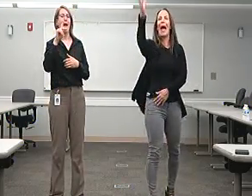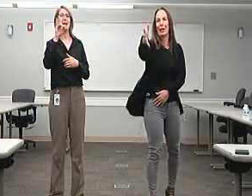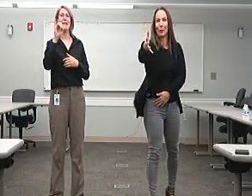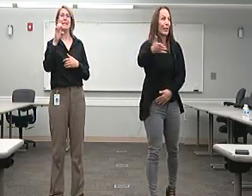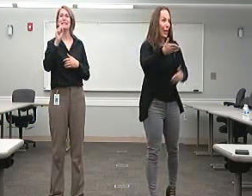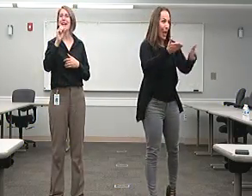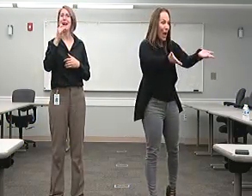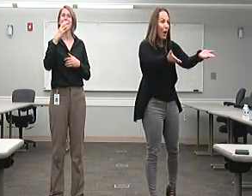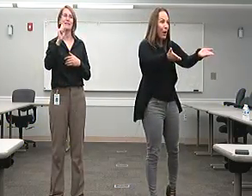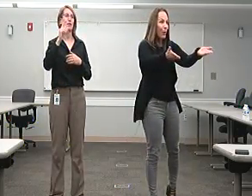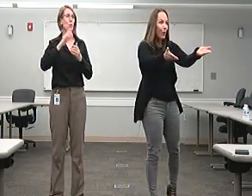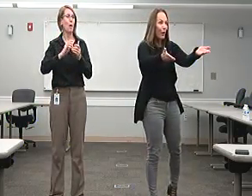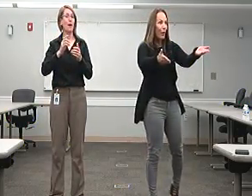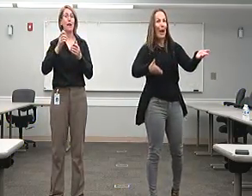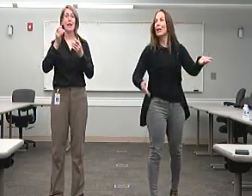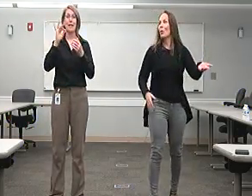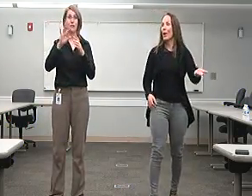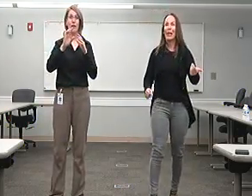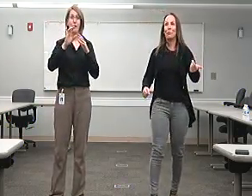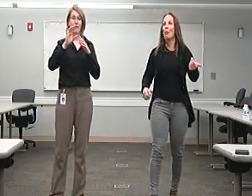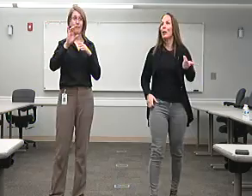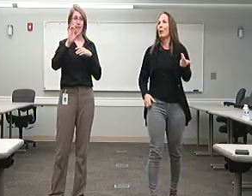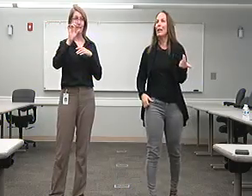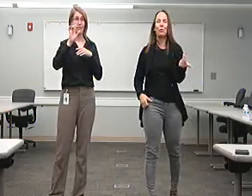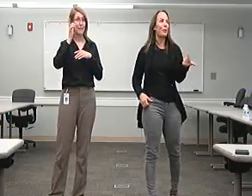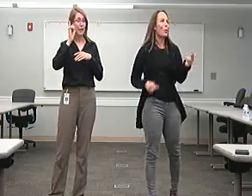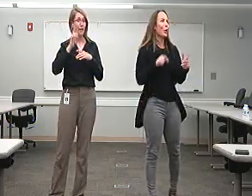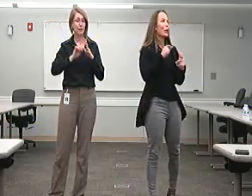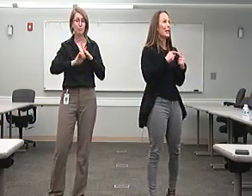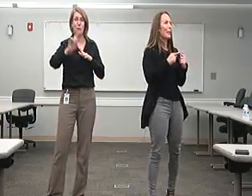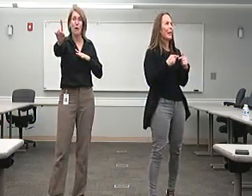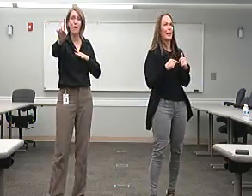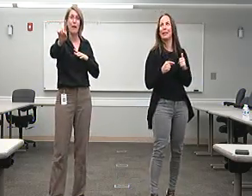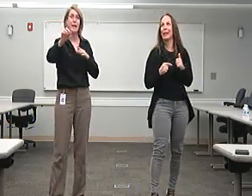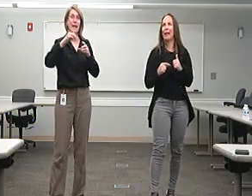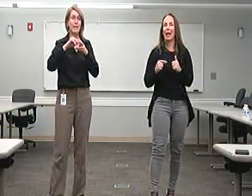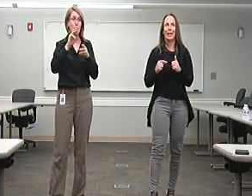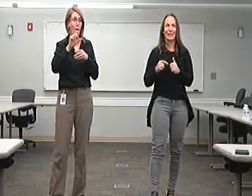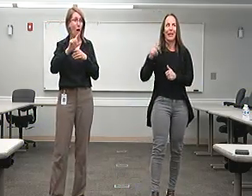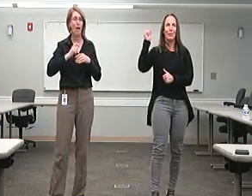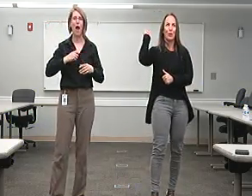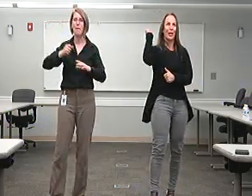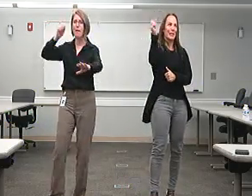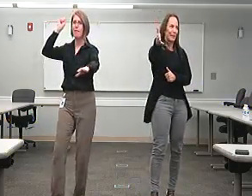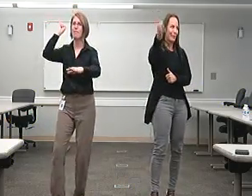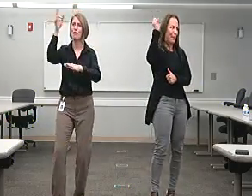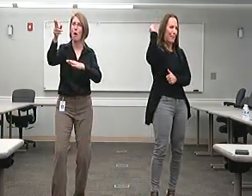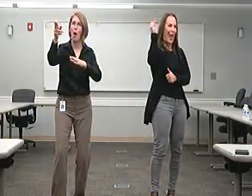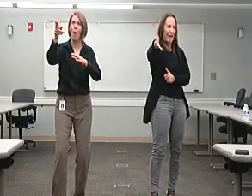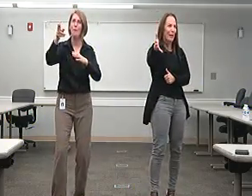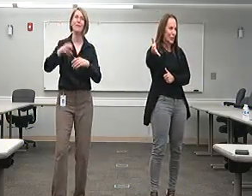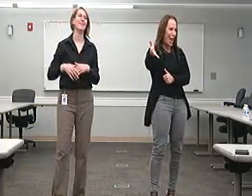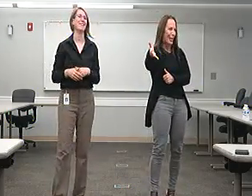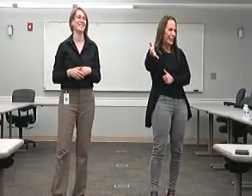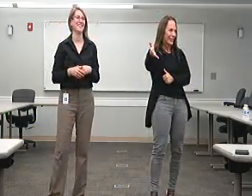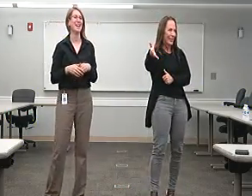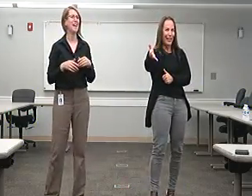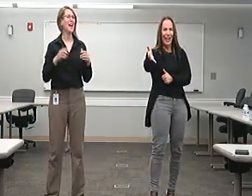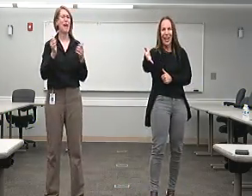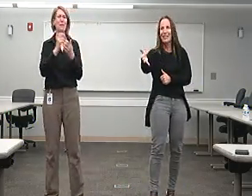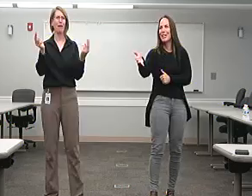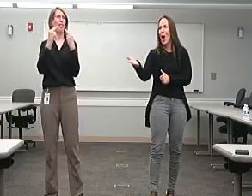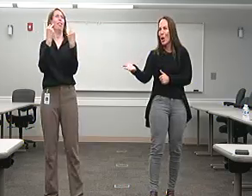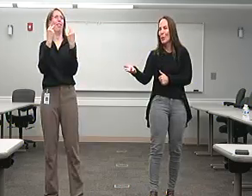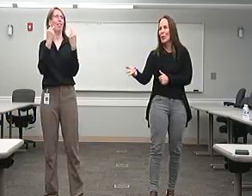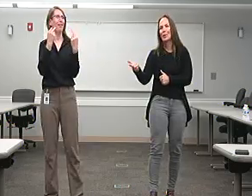like, what can I do? I know. What can I do? What can I do? I don't want to hurt anybody. And then yes, I am trying to peg my child. It's awkward, but